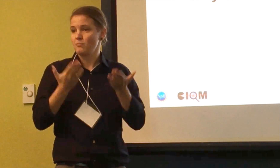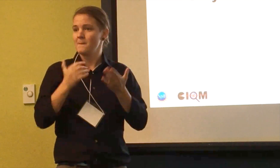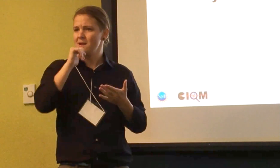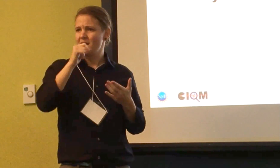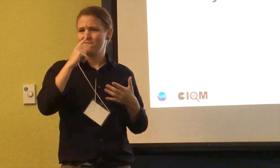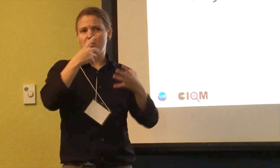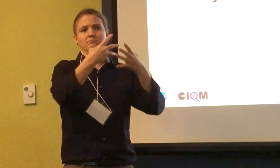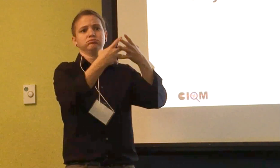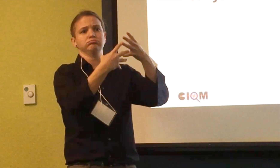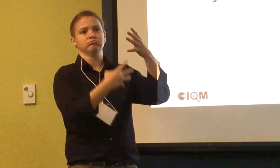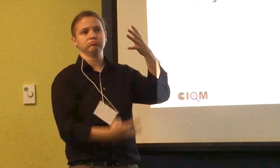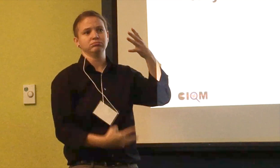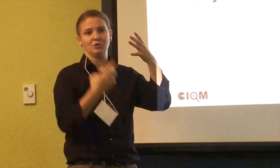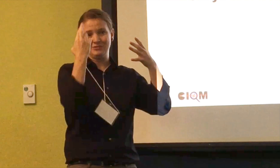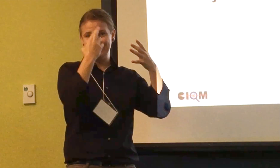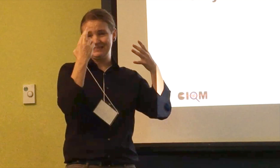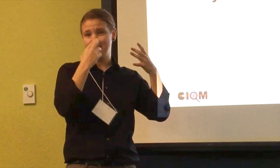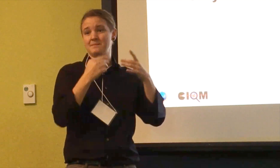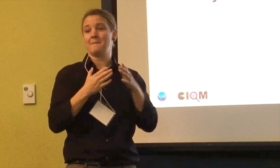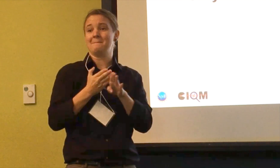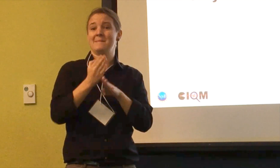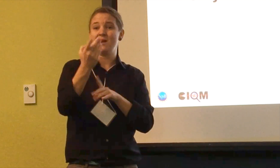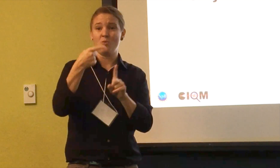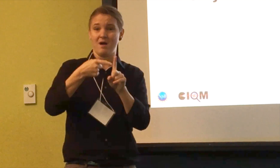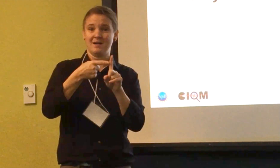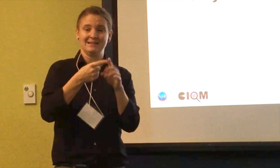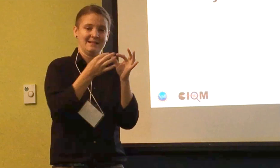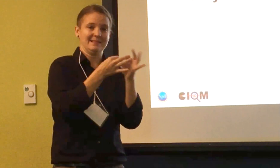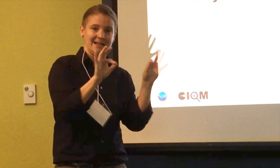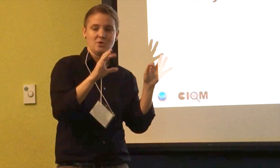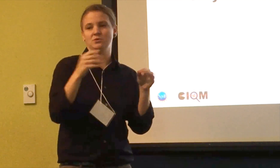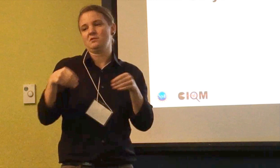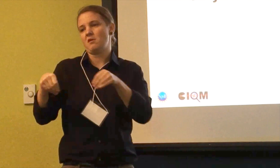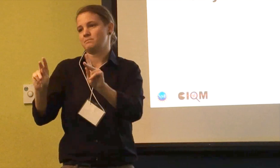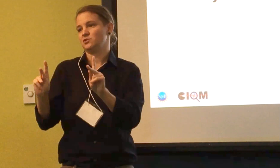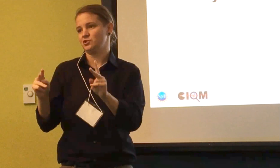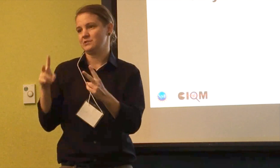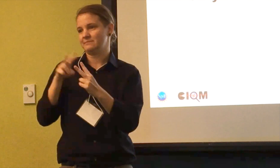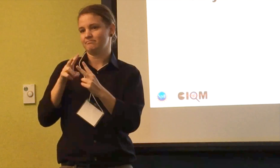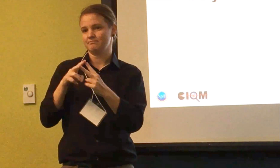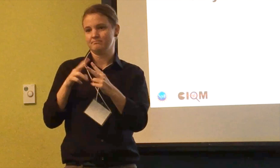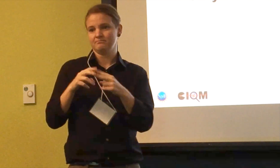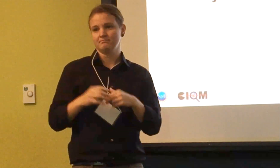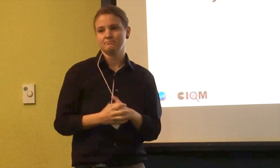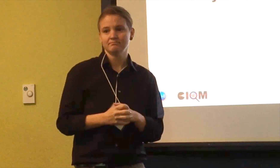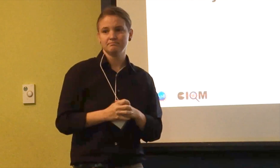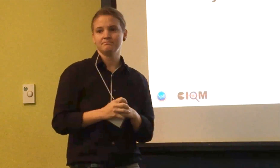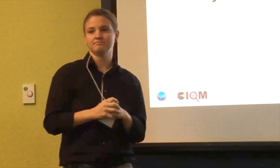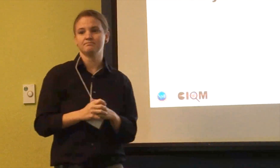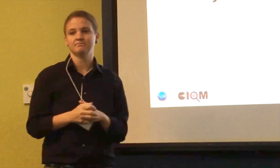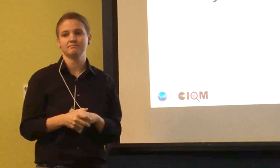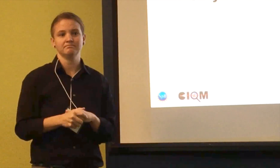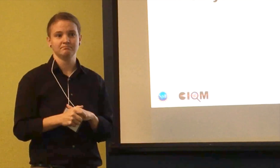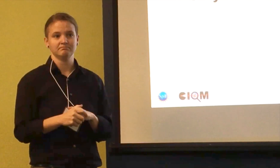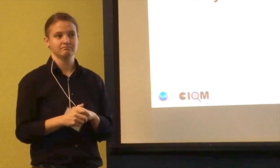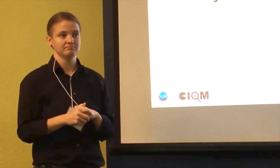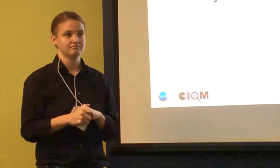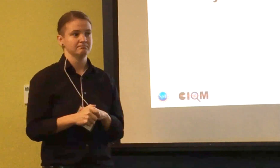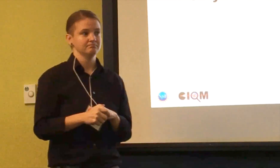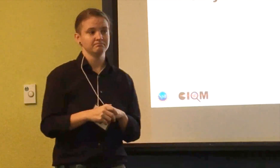that the doors aren't open to access those fields for us. The main issue, I think, is language. The second